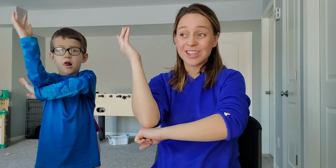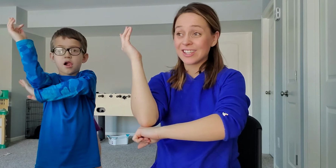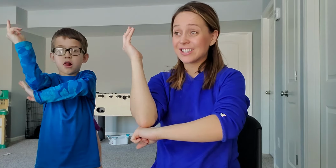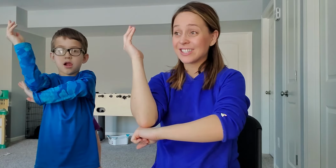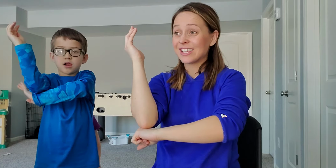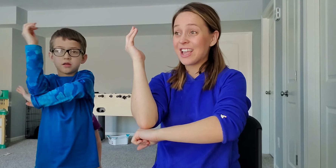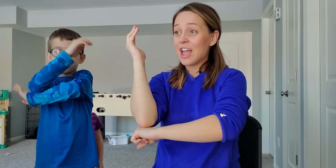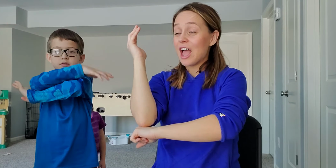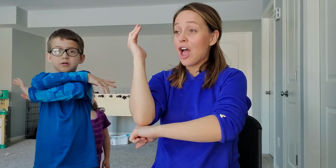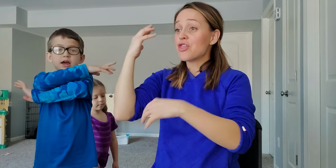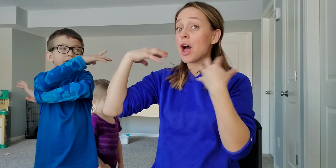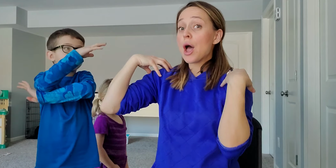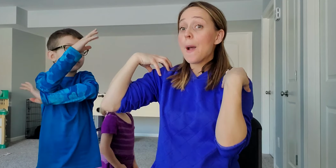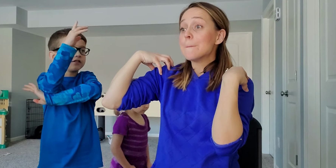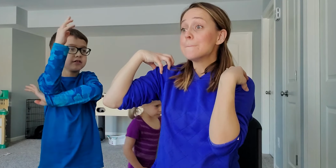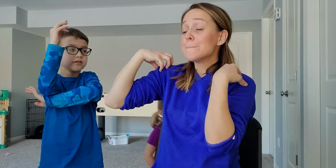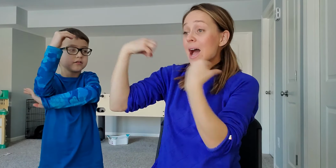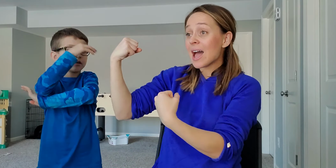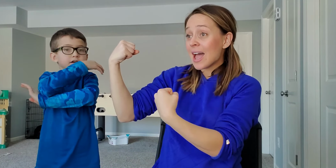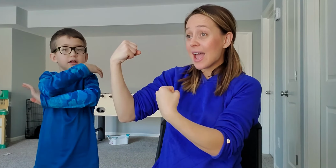trees. The